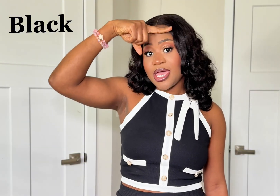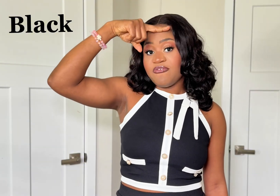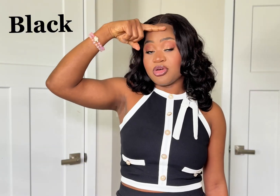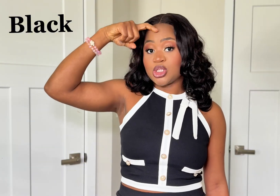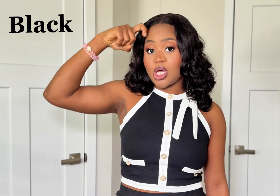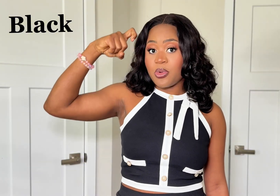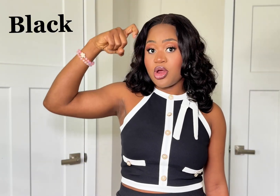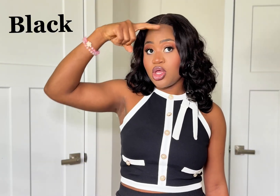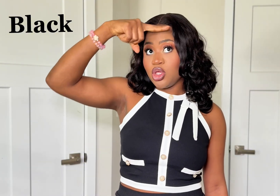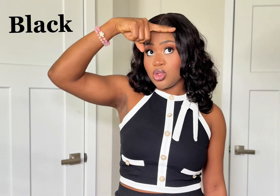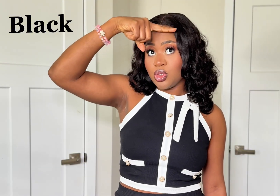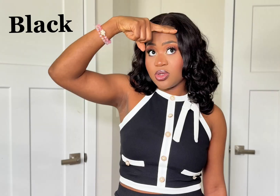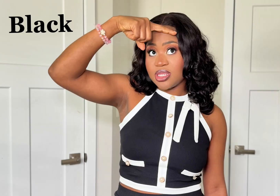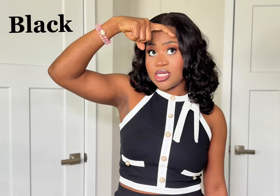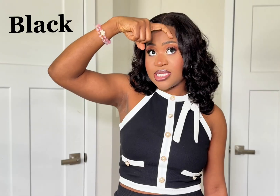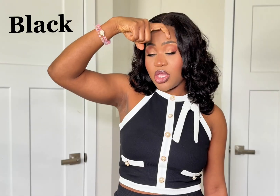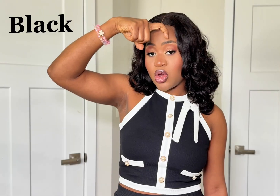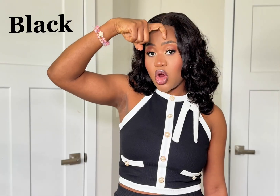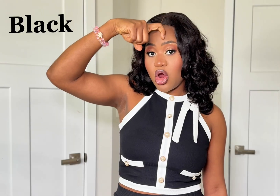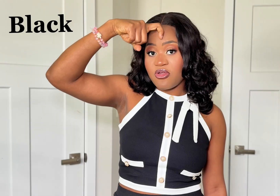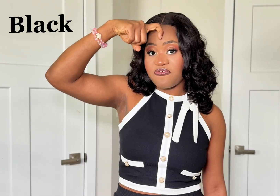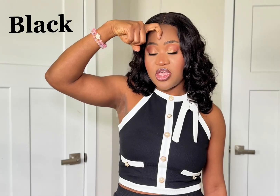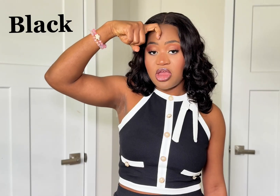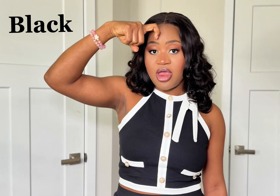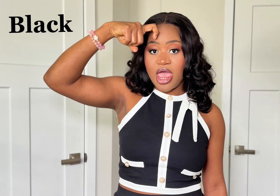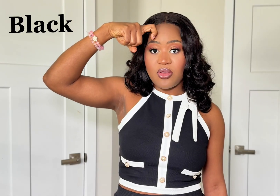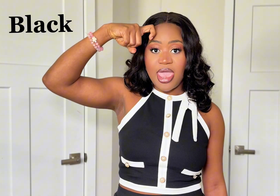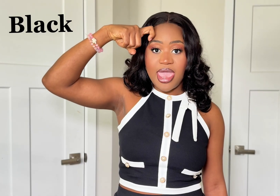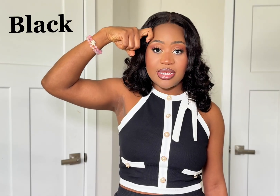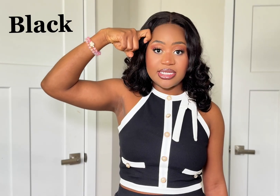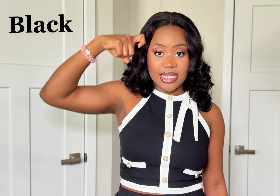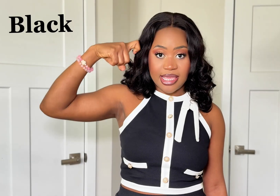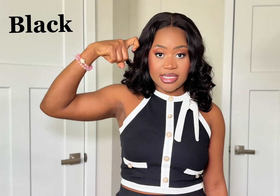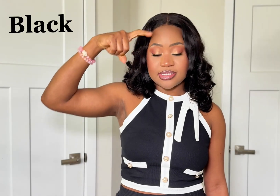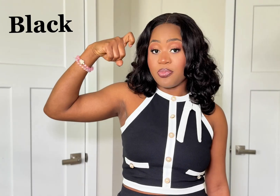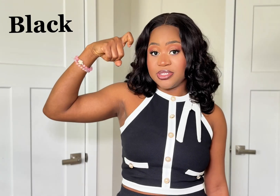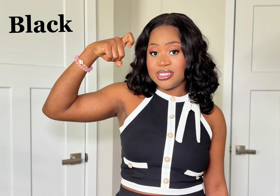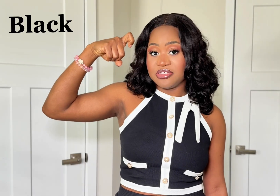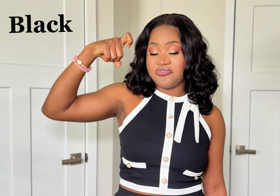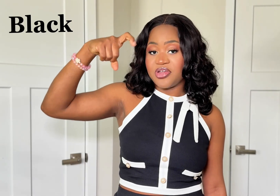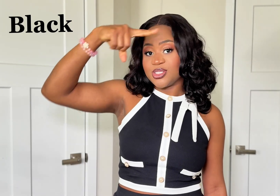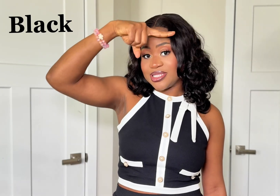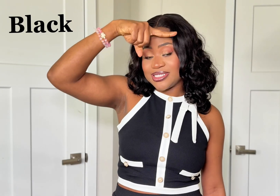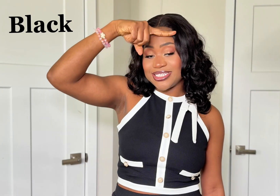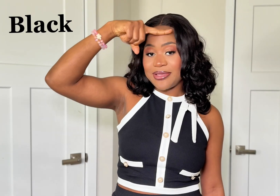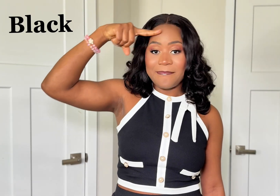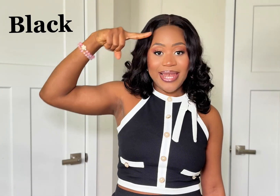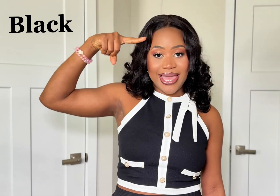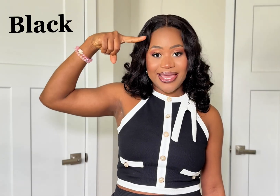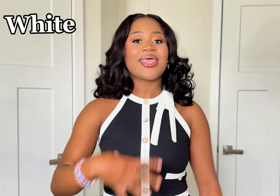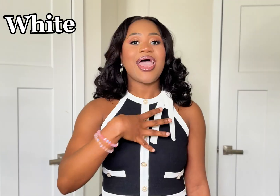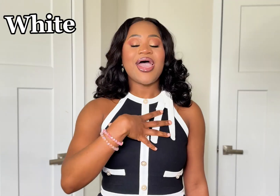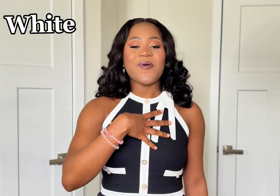For summer, you do this and you curl your finger and you end it like this. Hope you see the difference. So this is black.